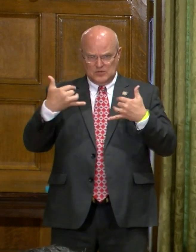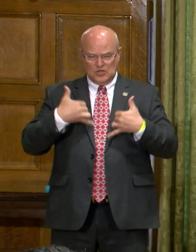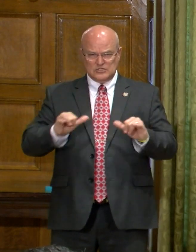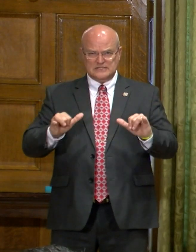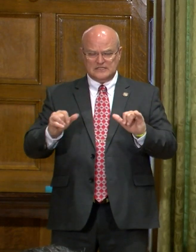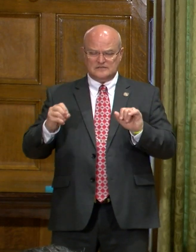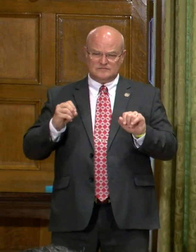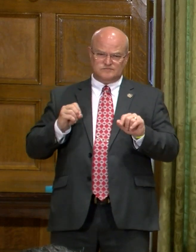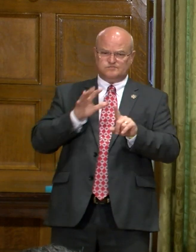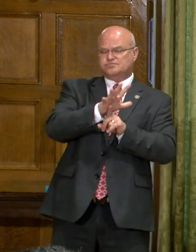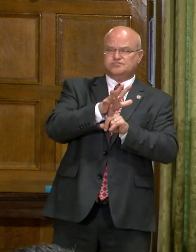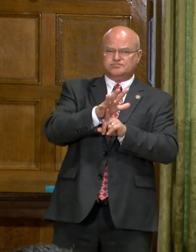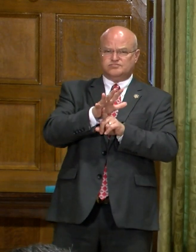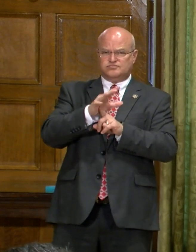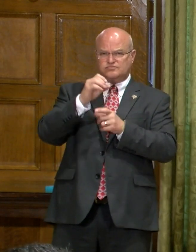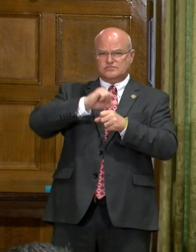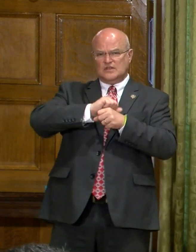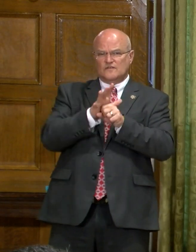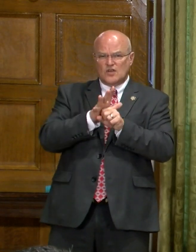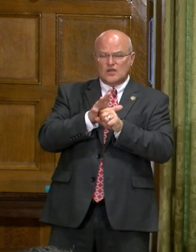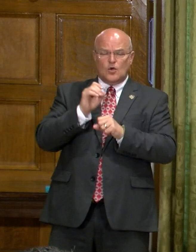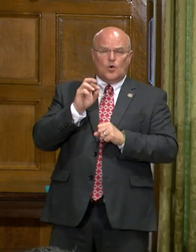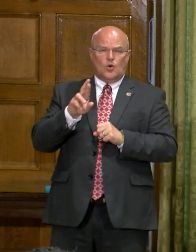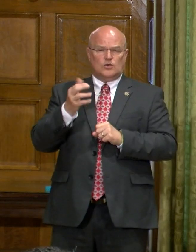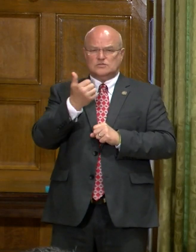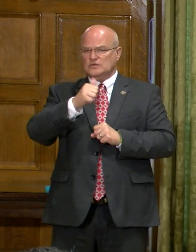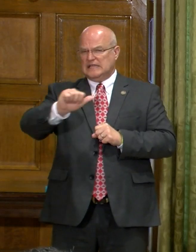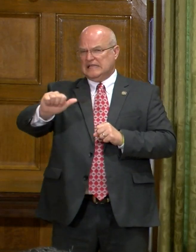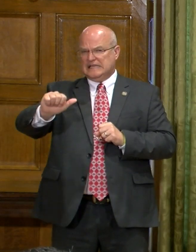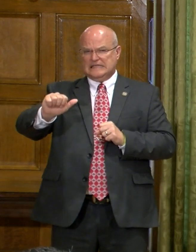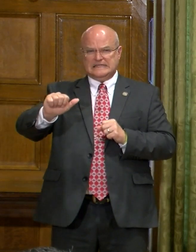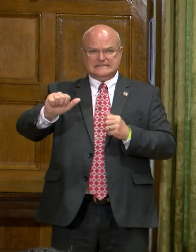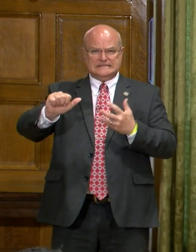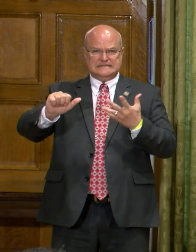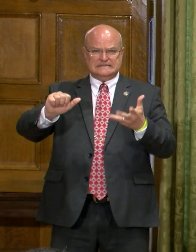still contracting this virus, or is there any,